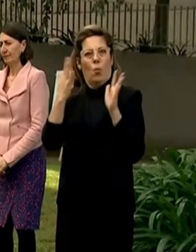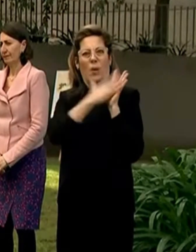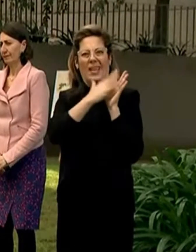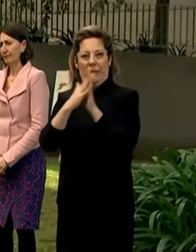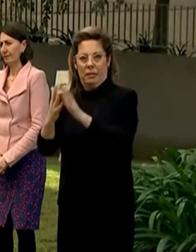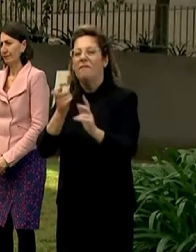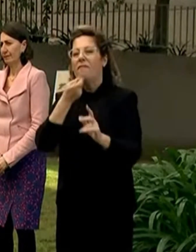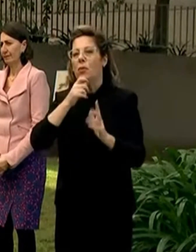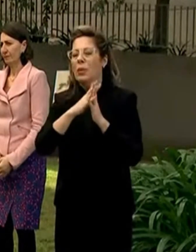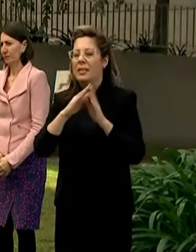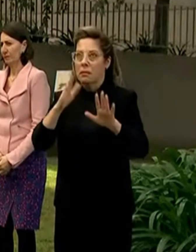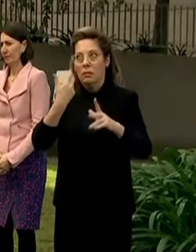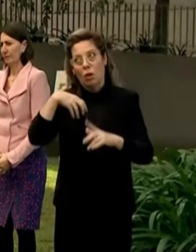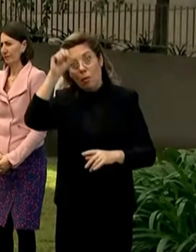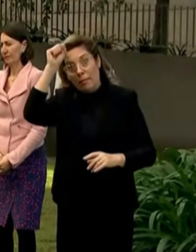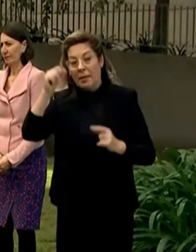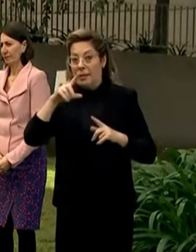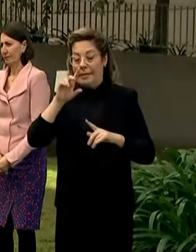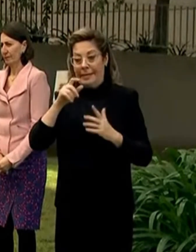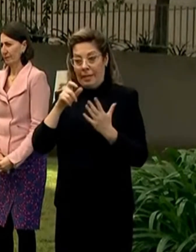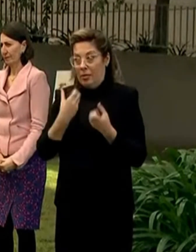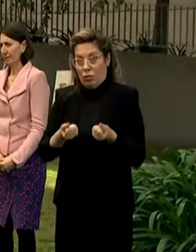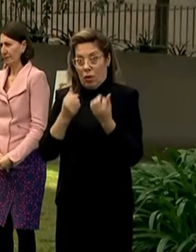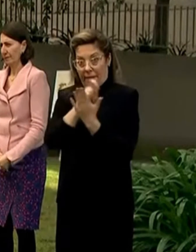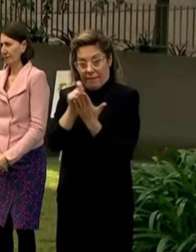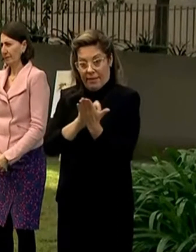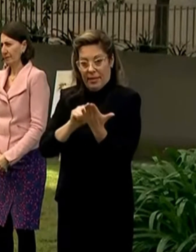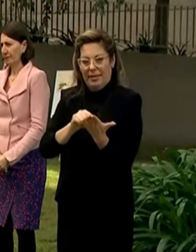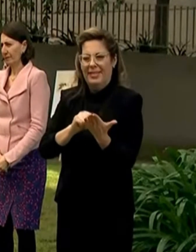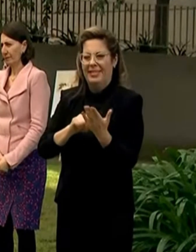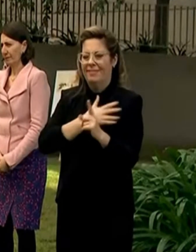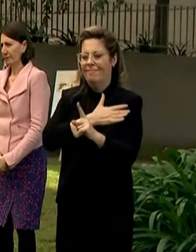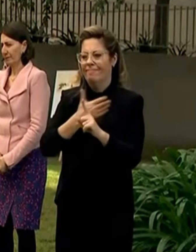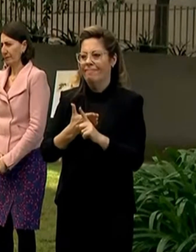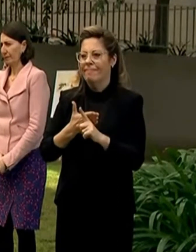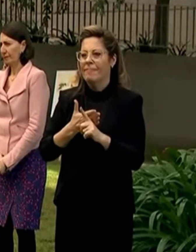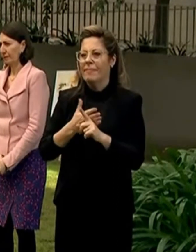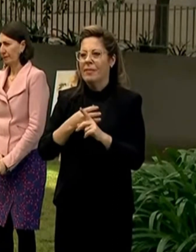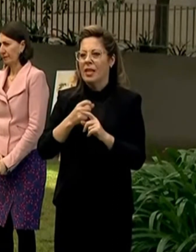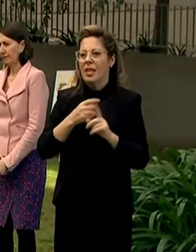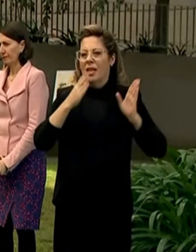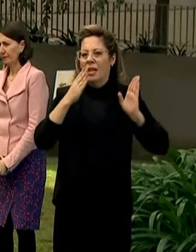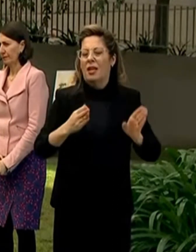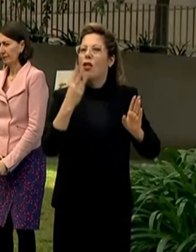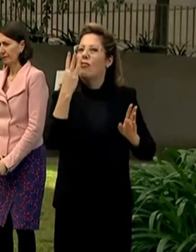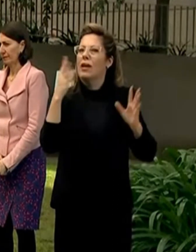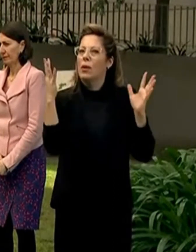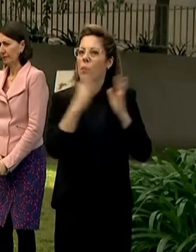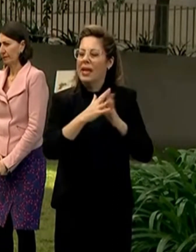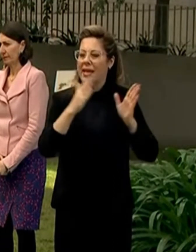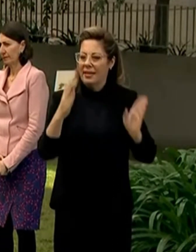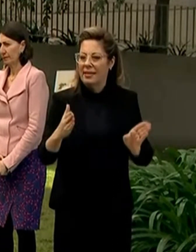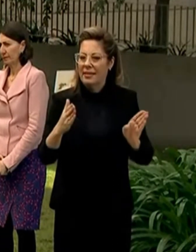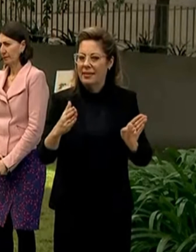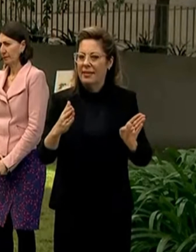be, there were about 3 cases in that week to I think the 25th of July. This week